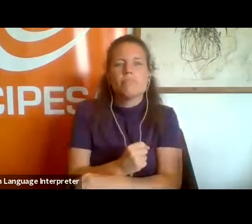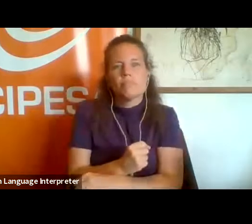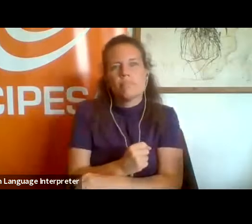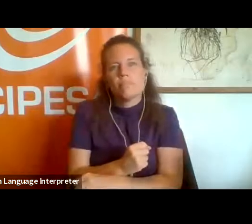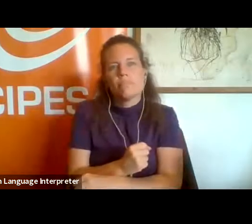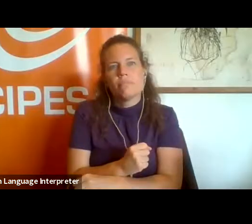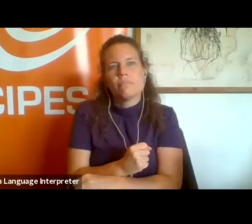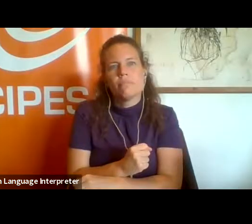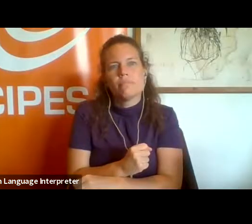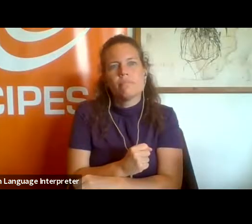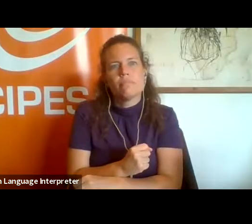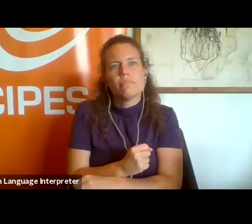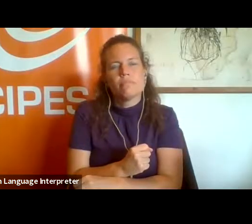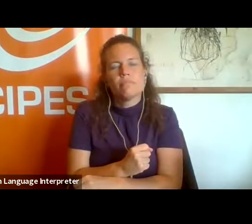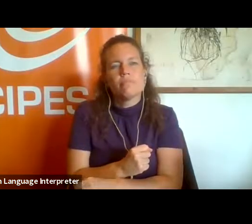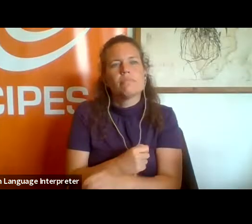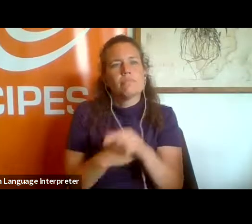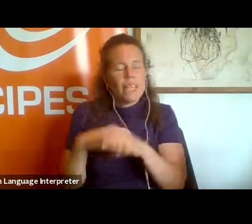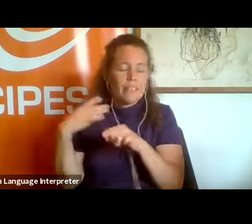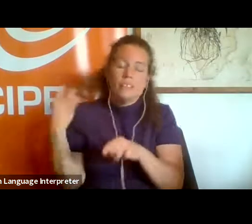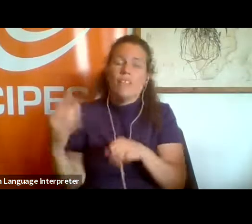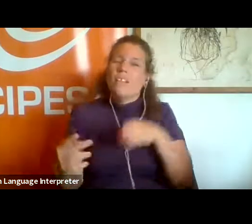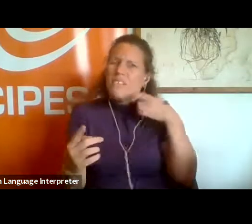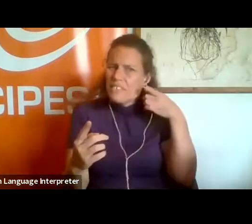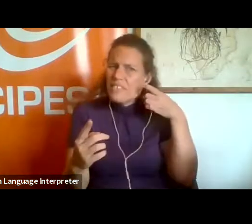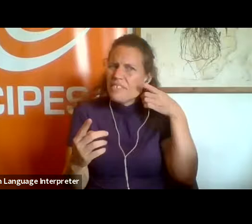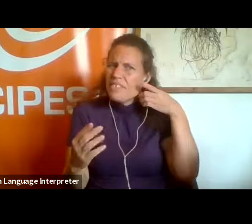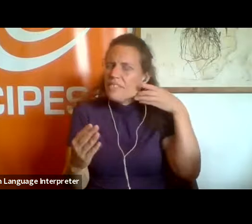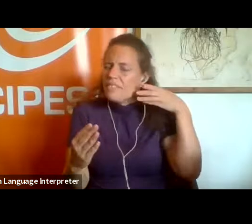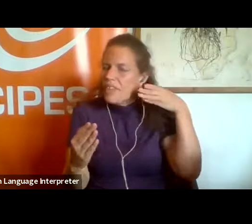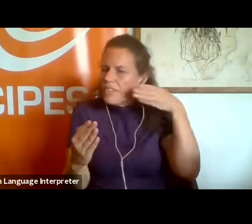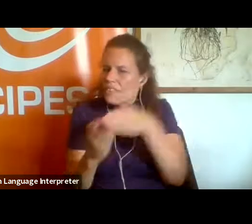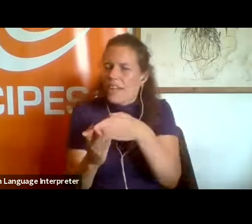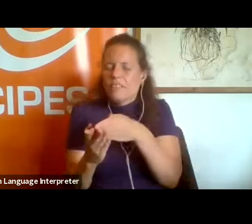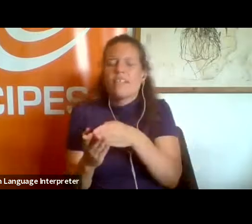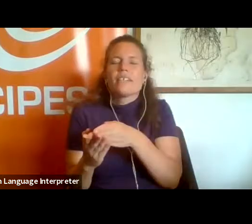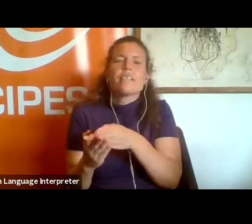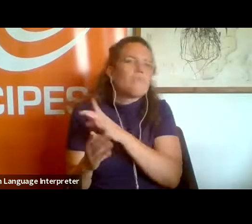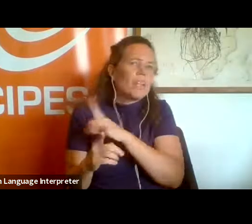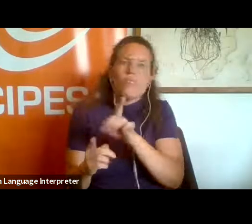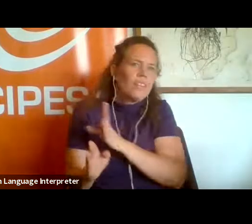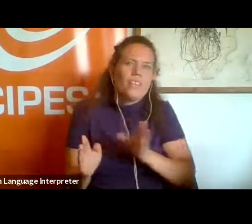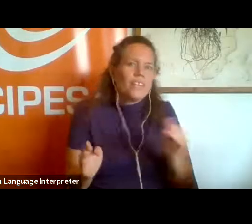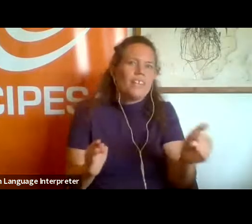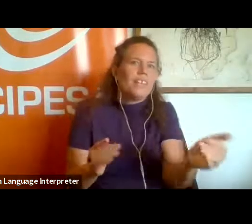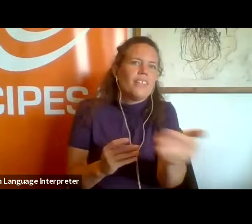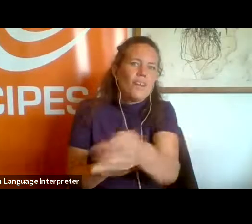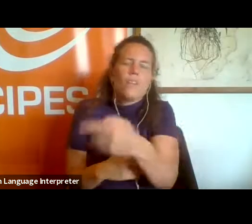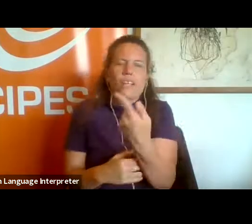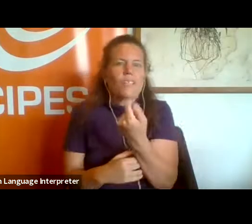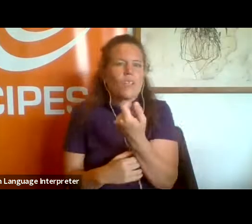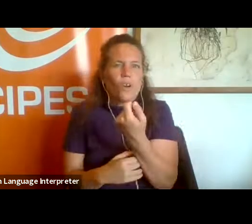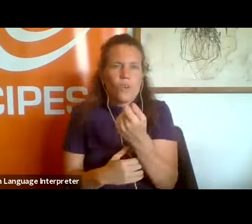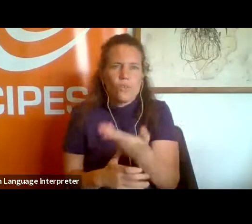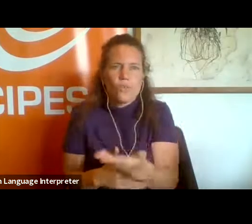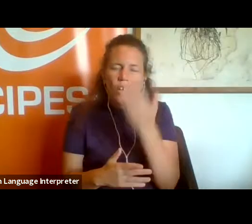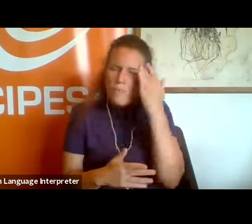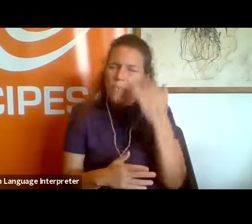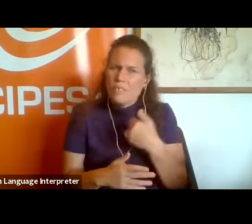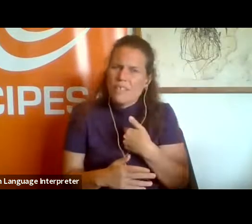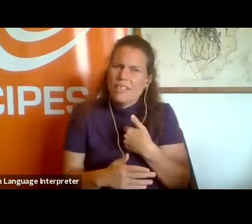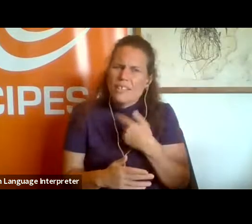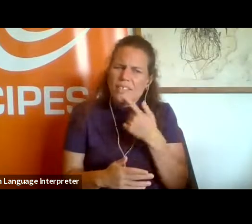not including, I think that's direct impact, right? Not including indirect costs, which I think early estimates had